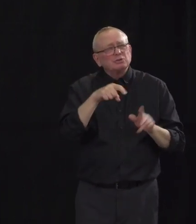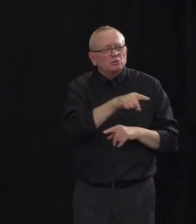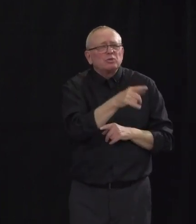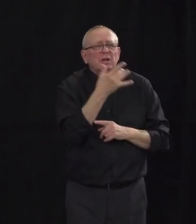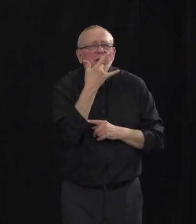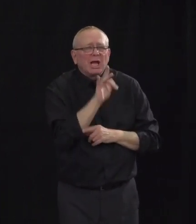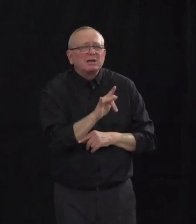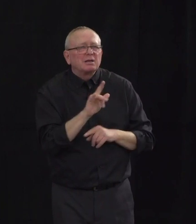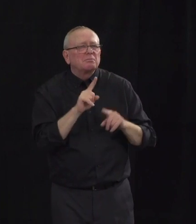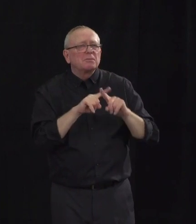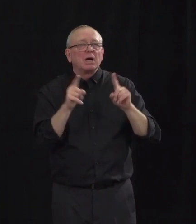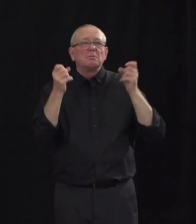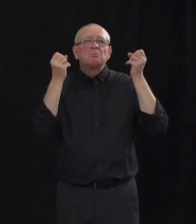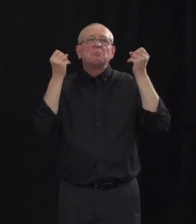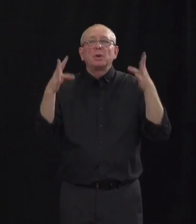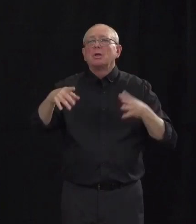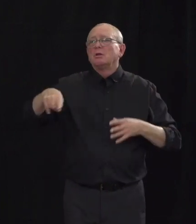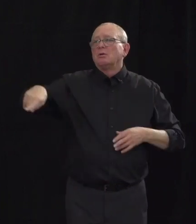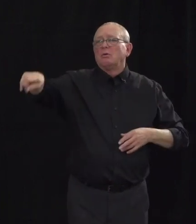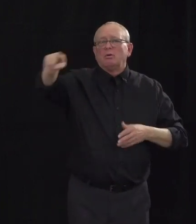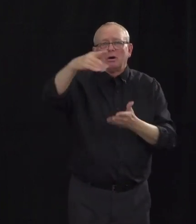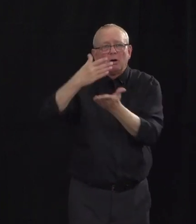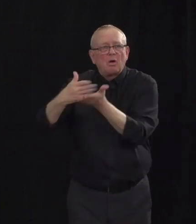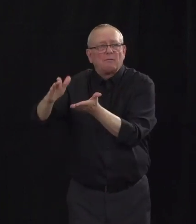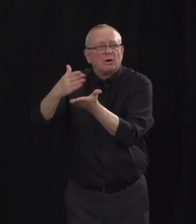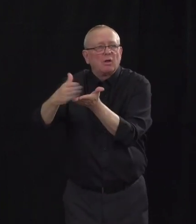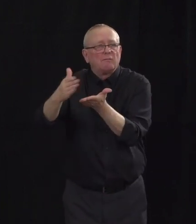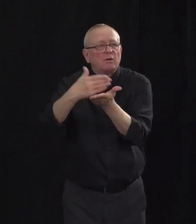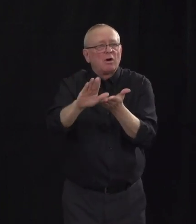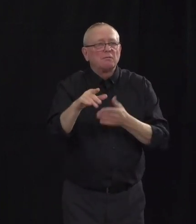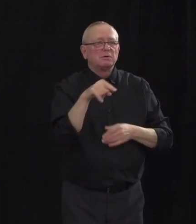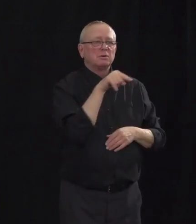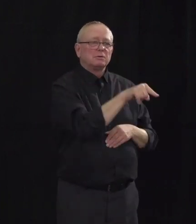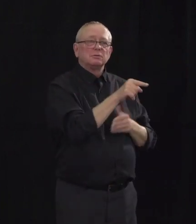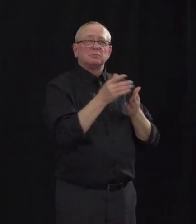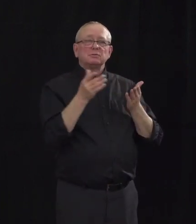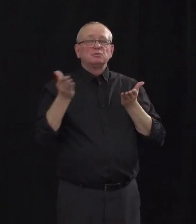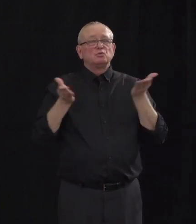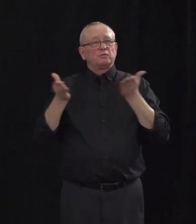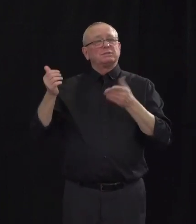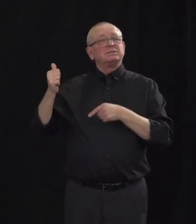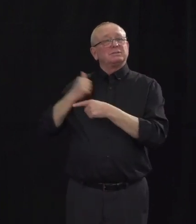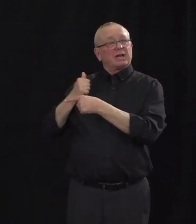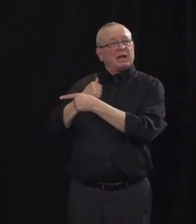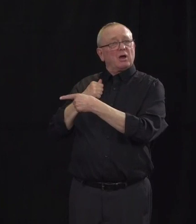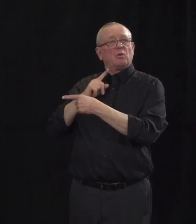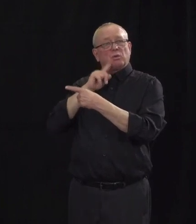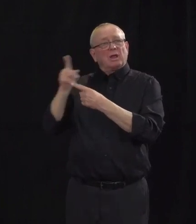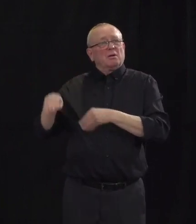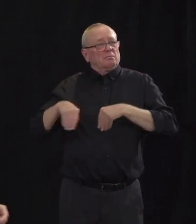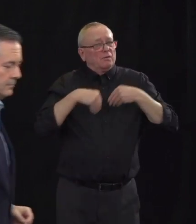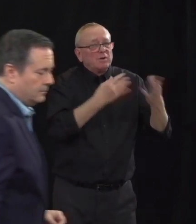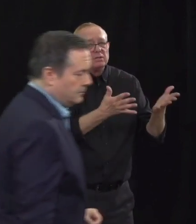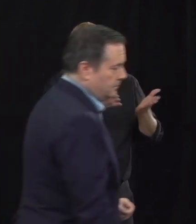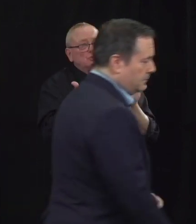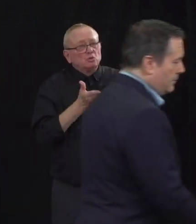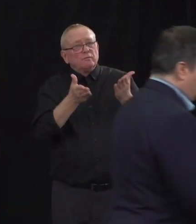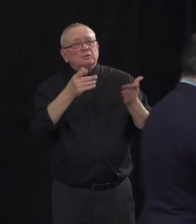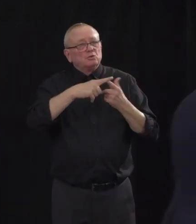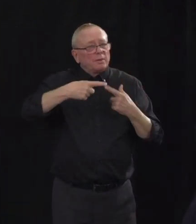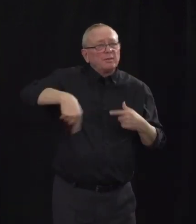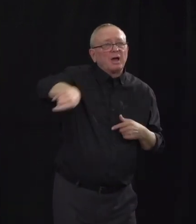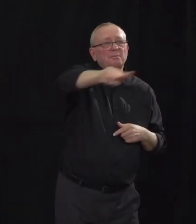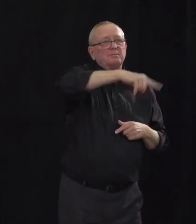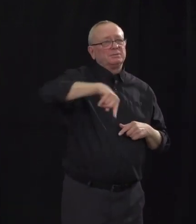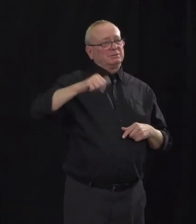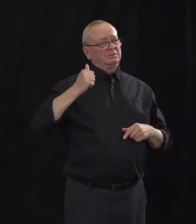now. So I think with that paycheck comes an expectation that we provide services to the public. Operator, can you put through the next